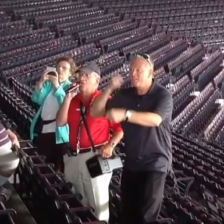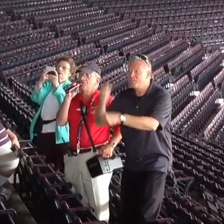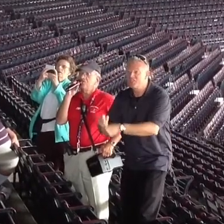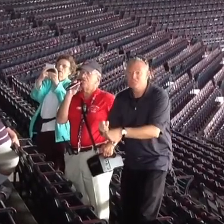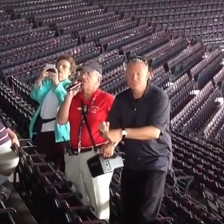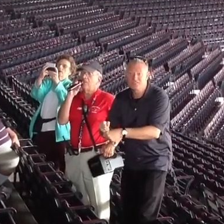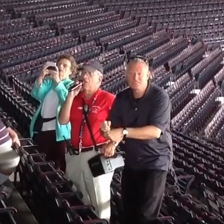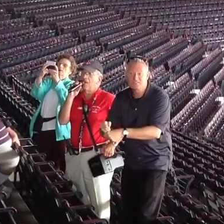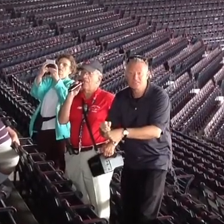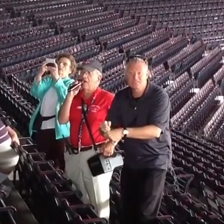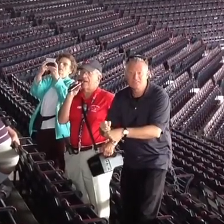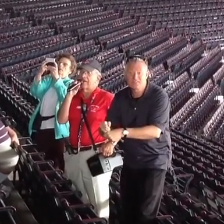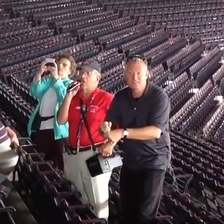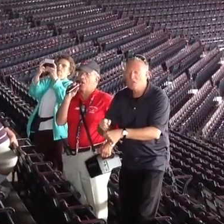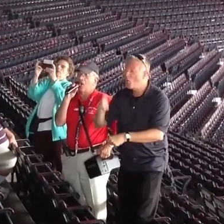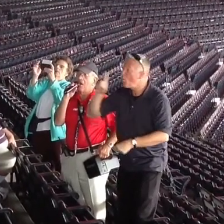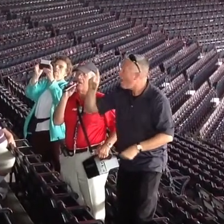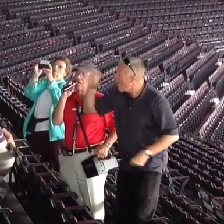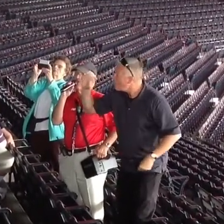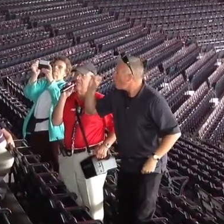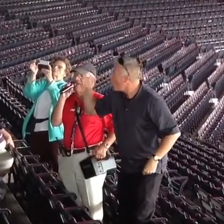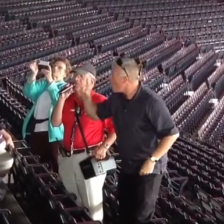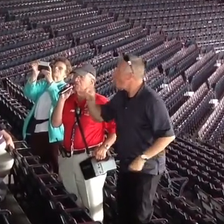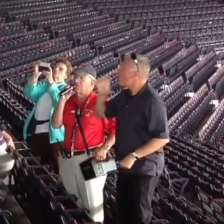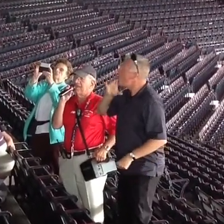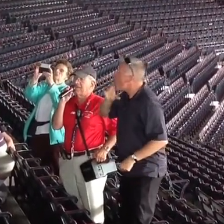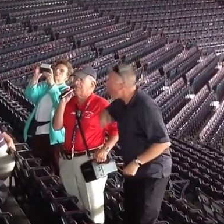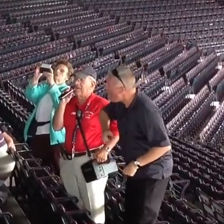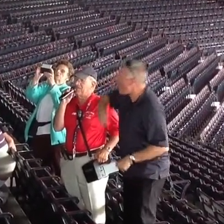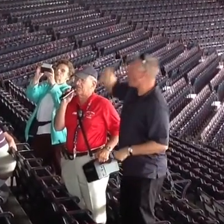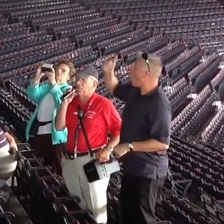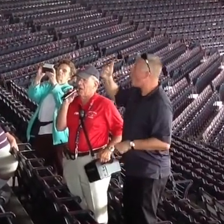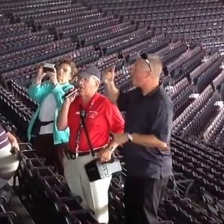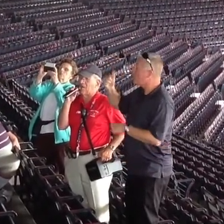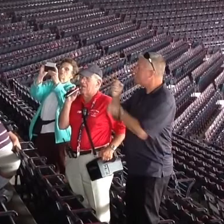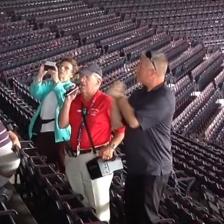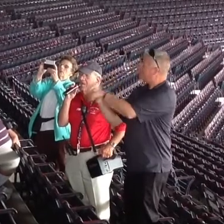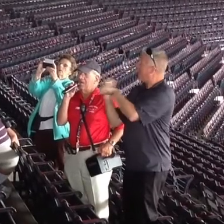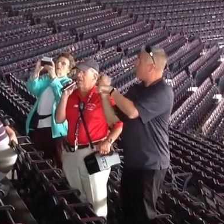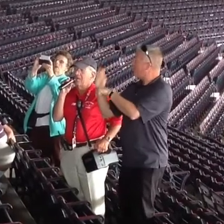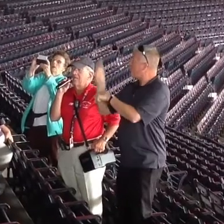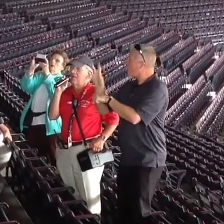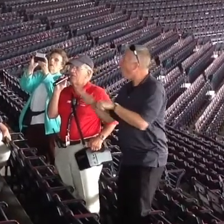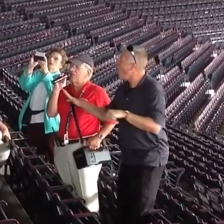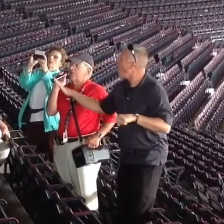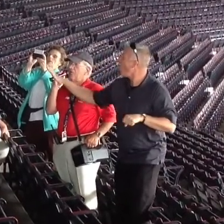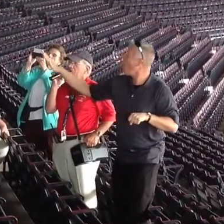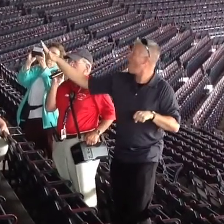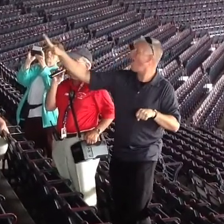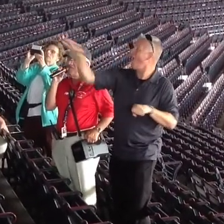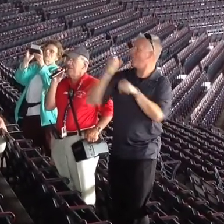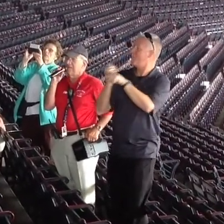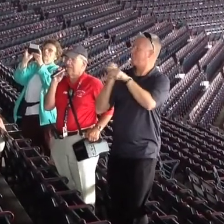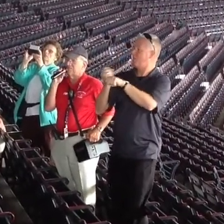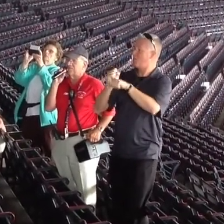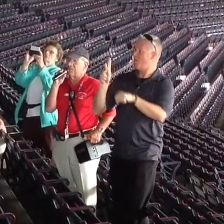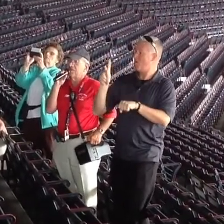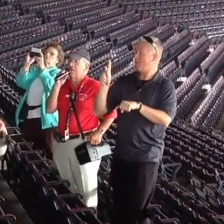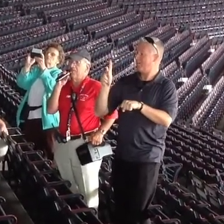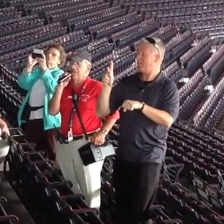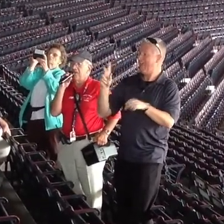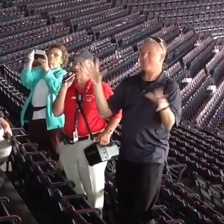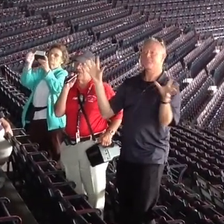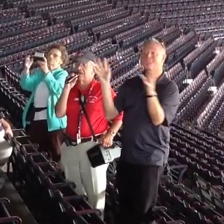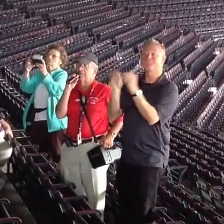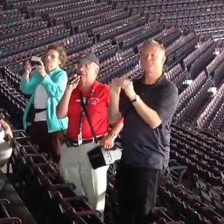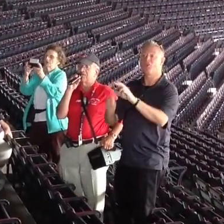the oldest ballpark in all of Major League Baseball. There are 30 teams